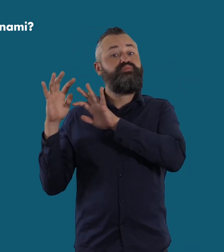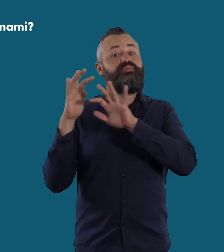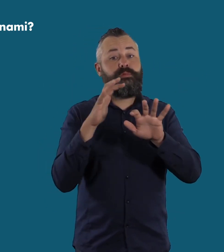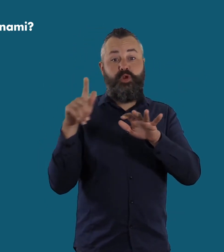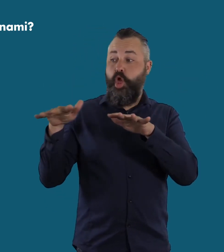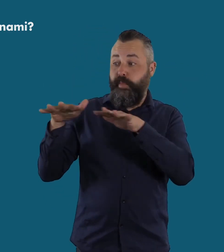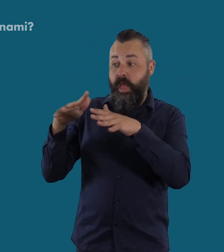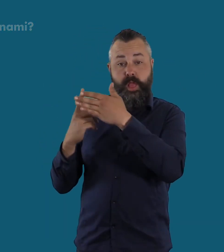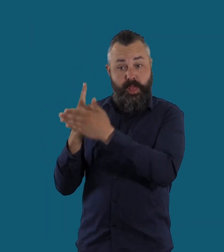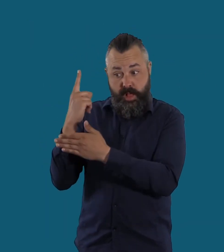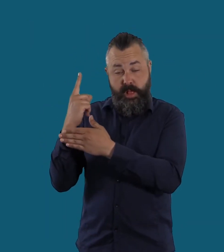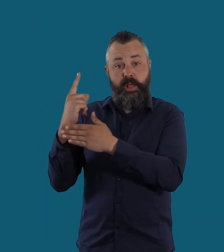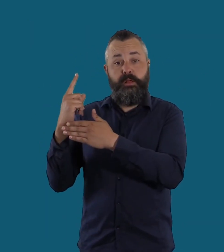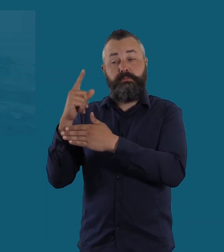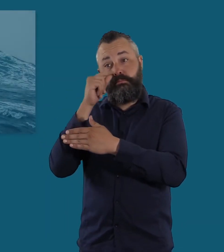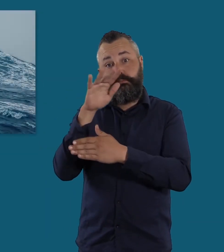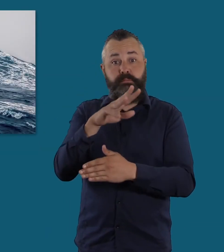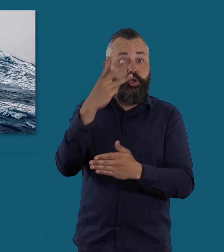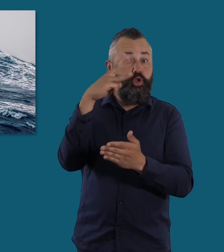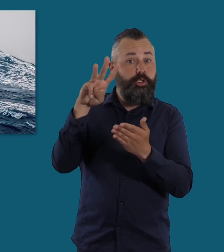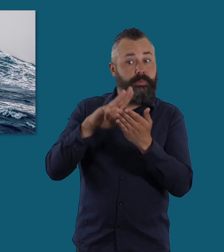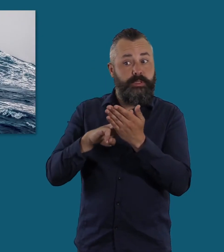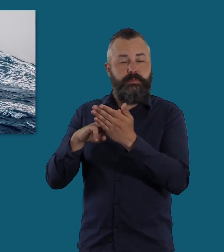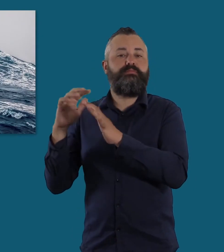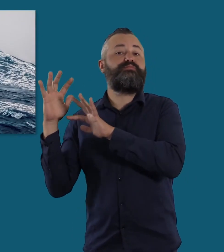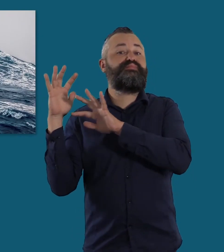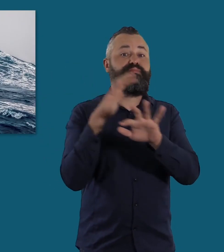The tsunami may arrive within 30 minutes of the earthquake or other warning signs.